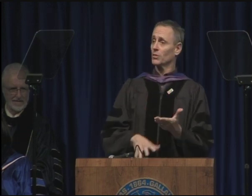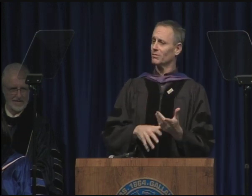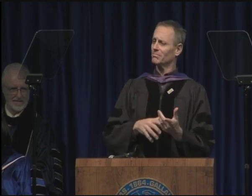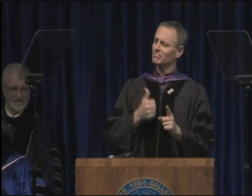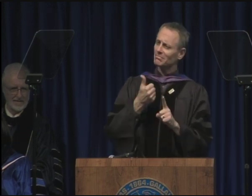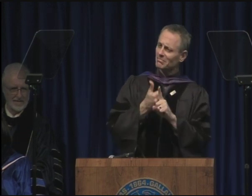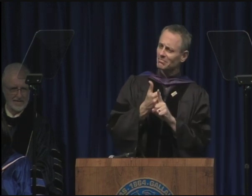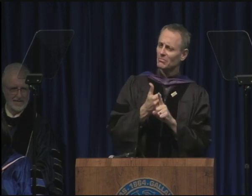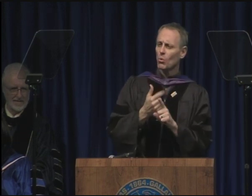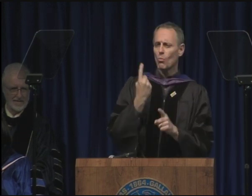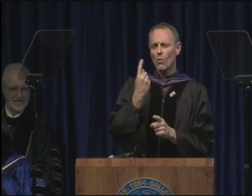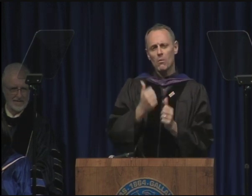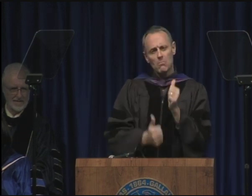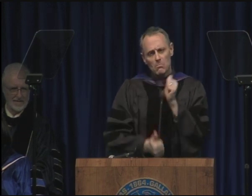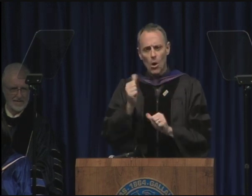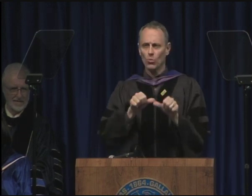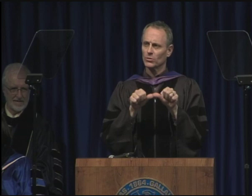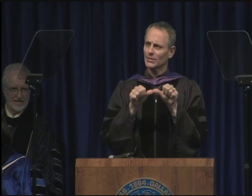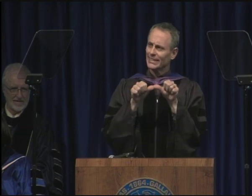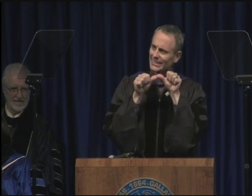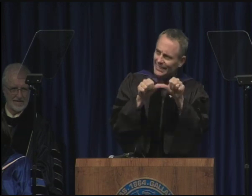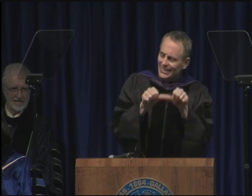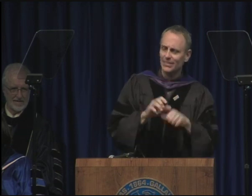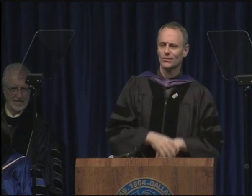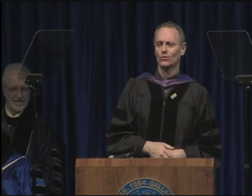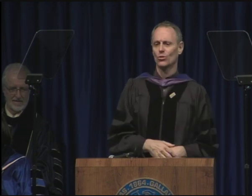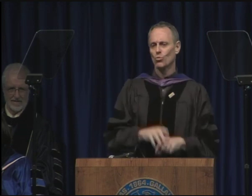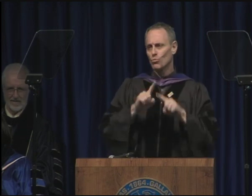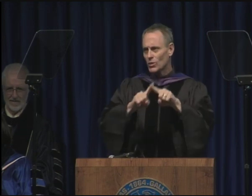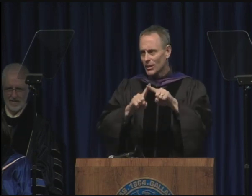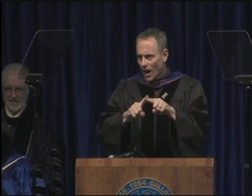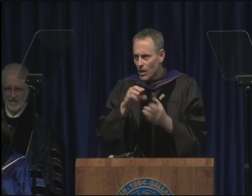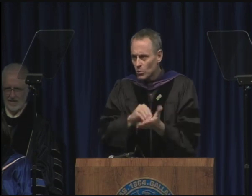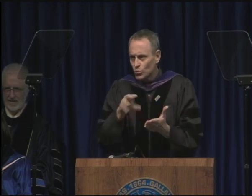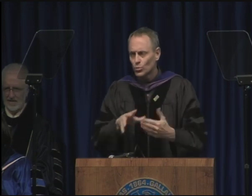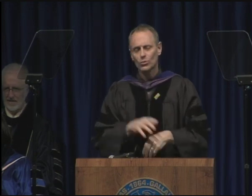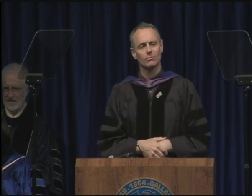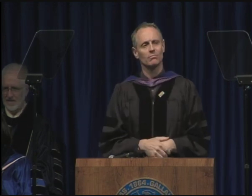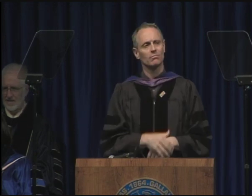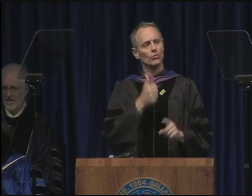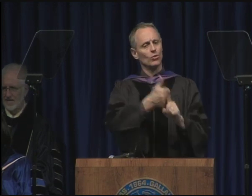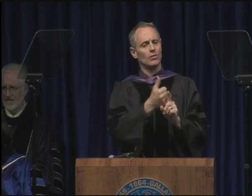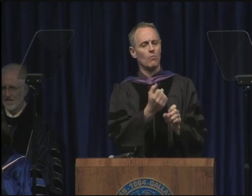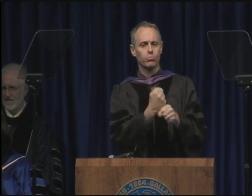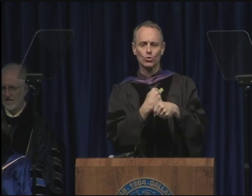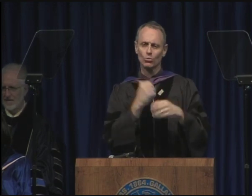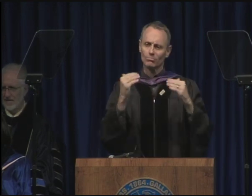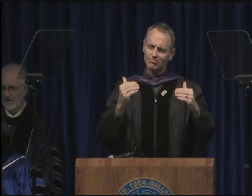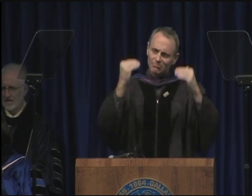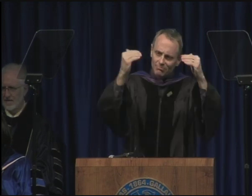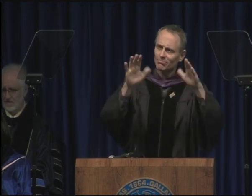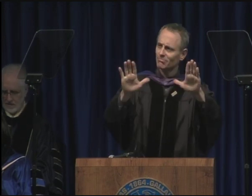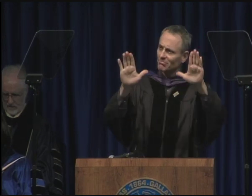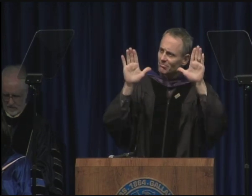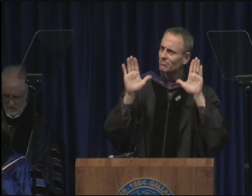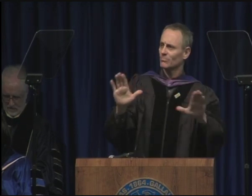The first student is one of our most consistent and reliable students. She produces